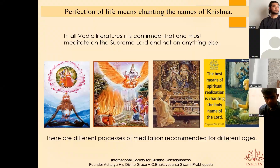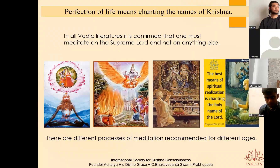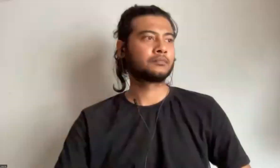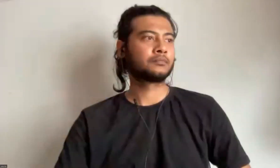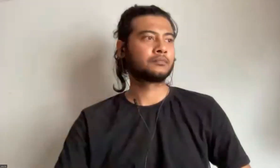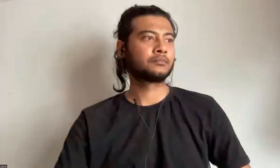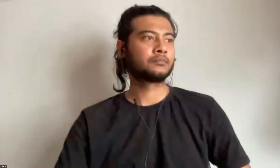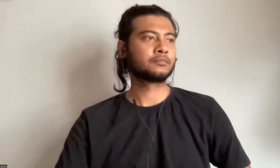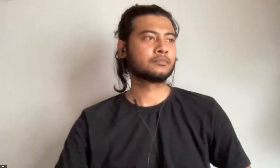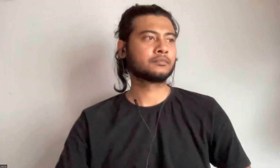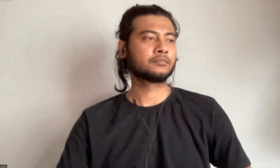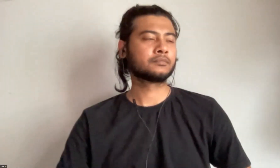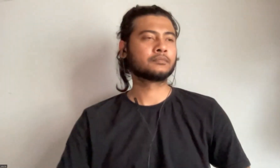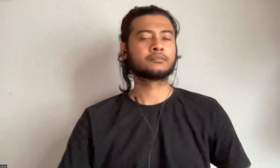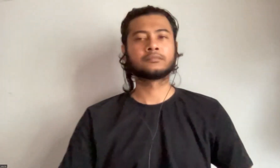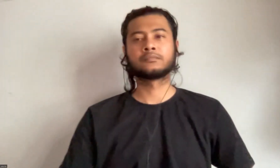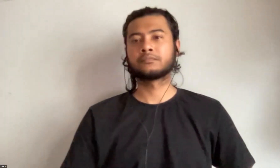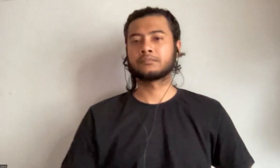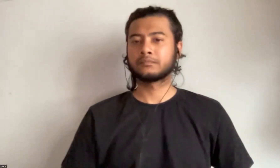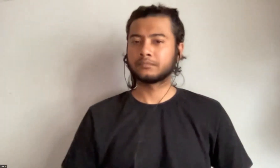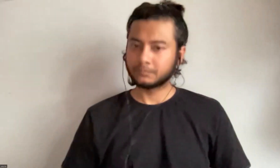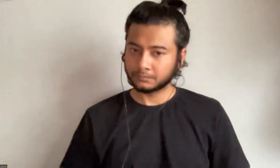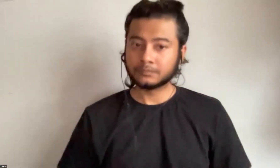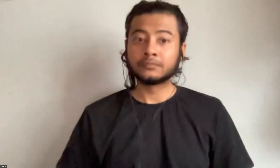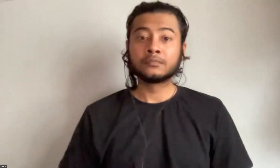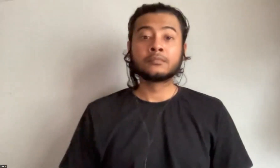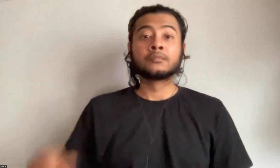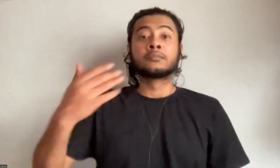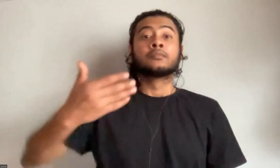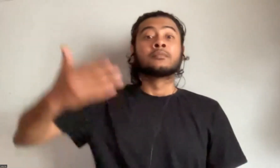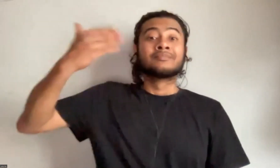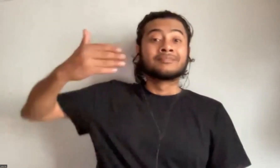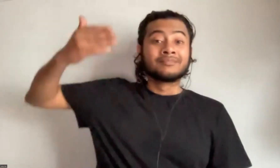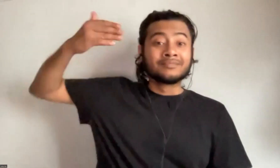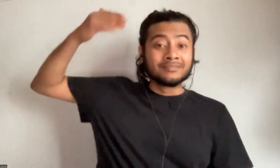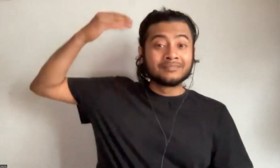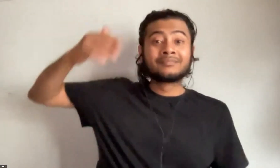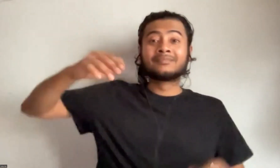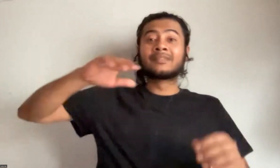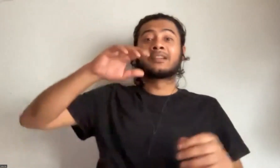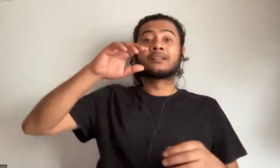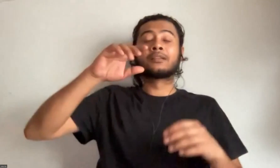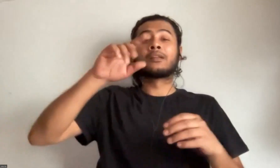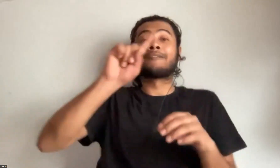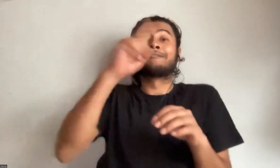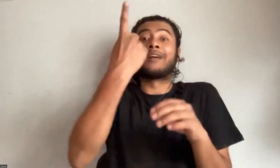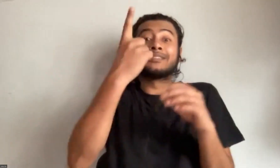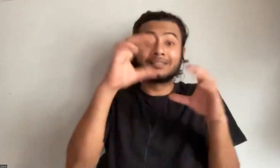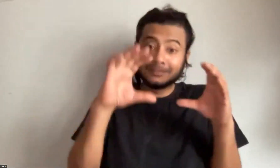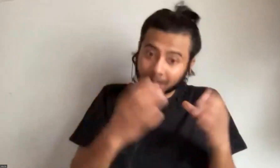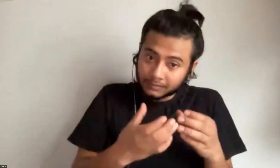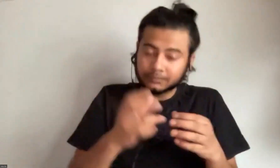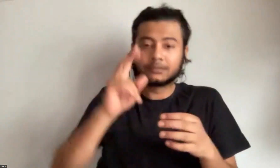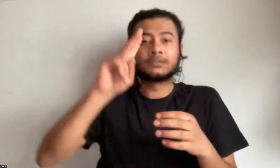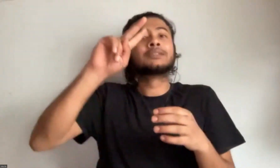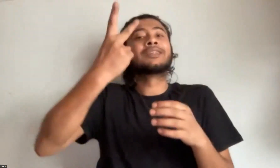So past three sessions, you would have seen that we have been continuously trying to understand that there are